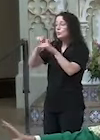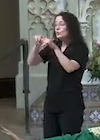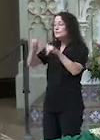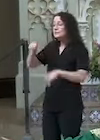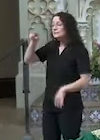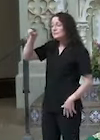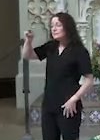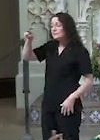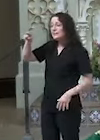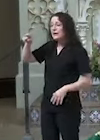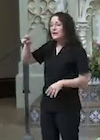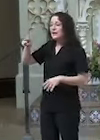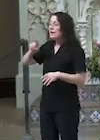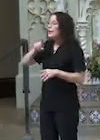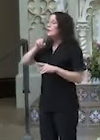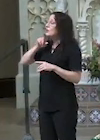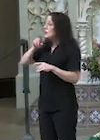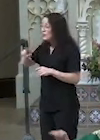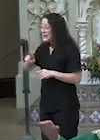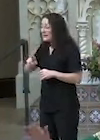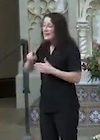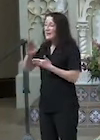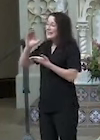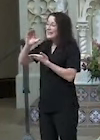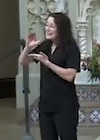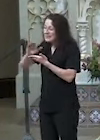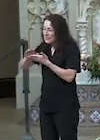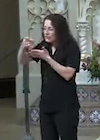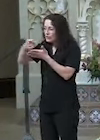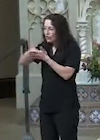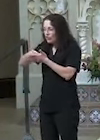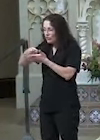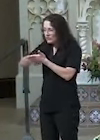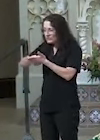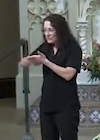to have less expense